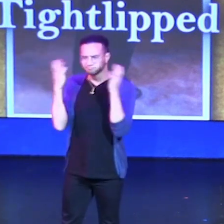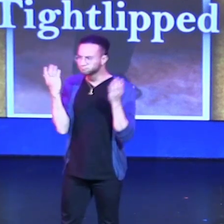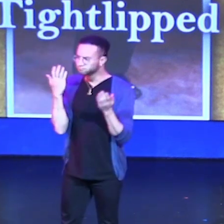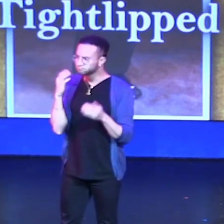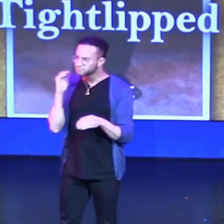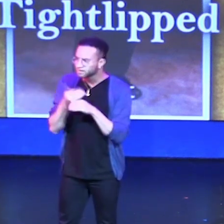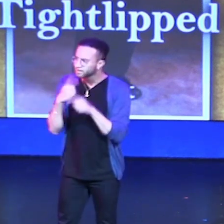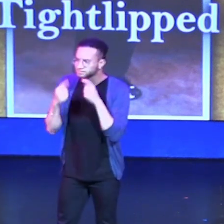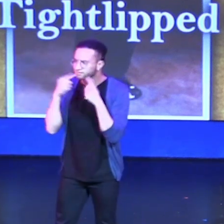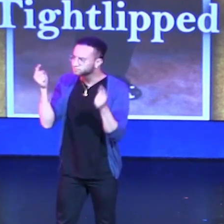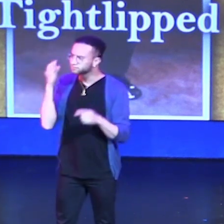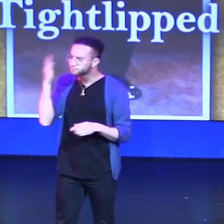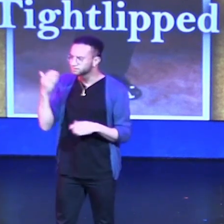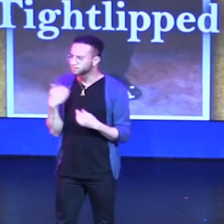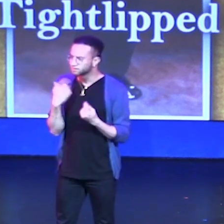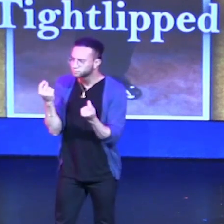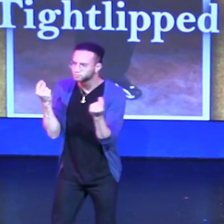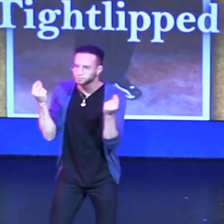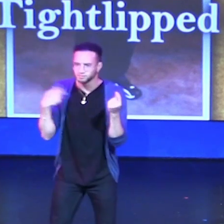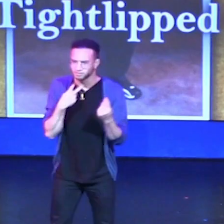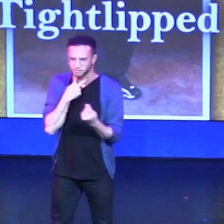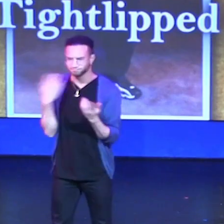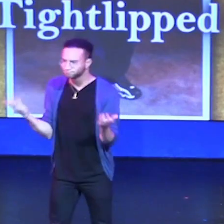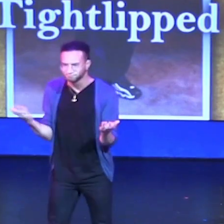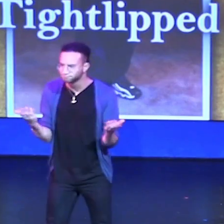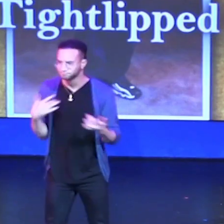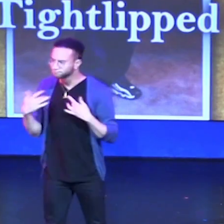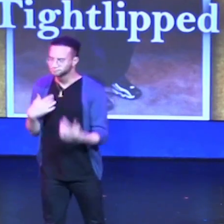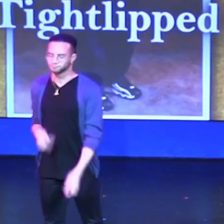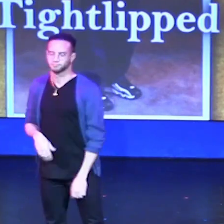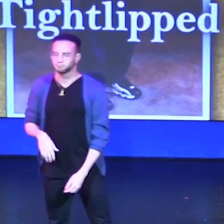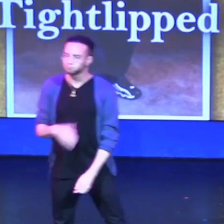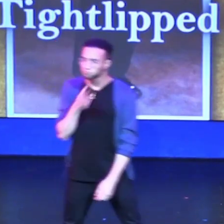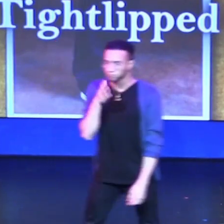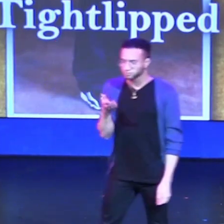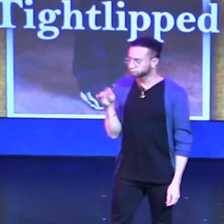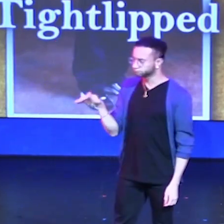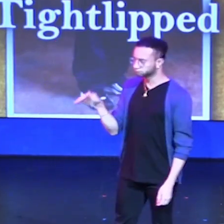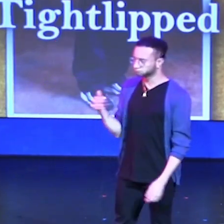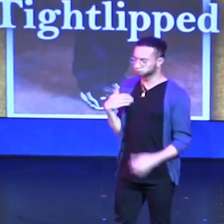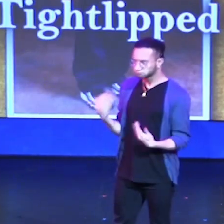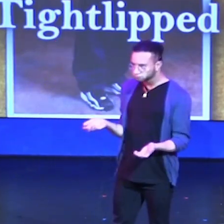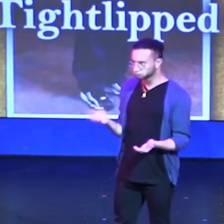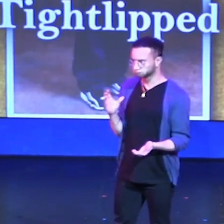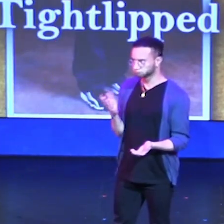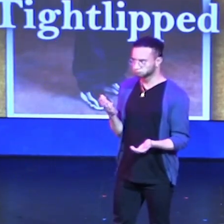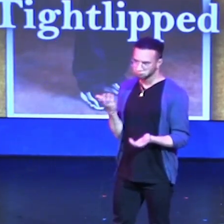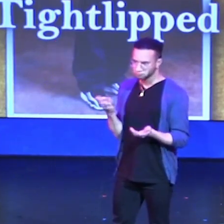My mom was still concerned, wondering if I would succeed or continue to stay in the place I was.